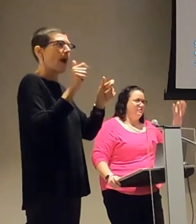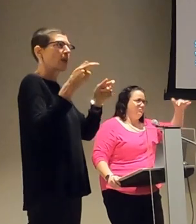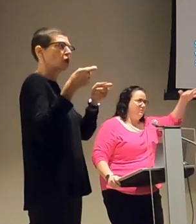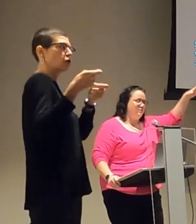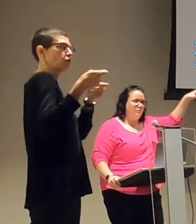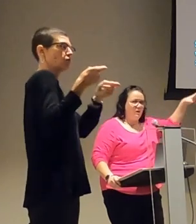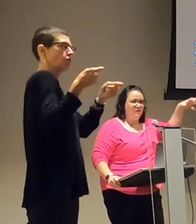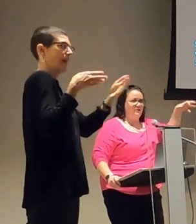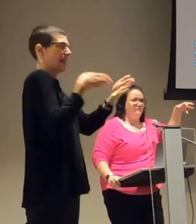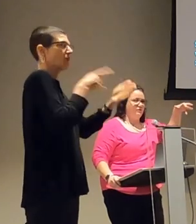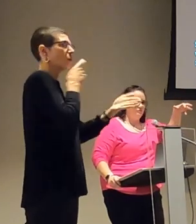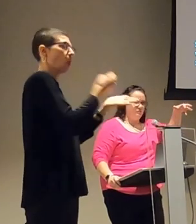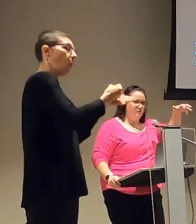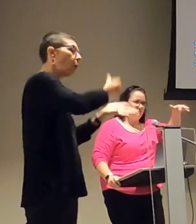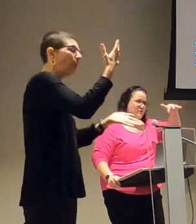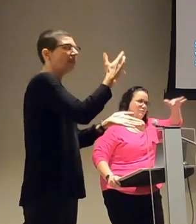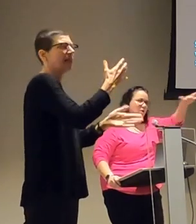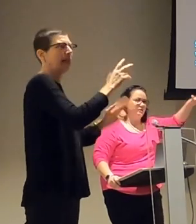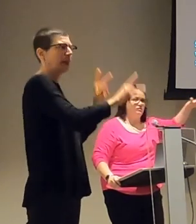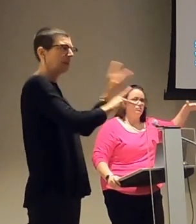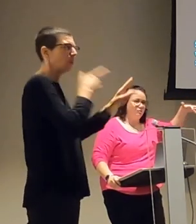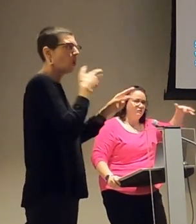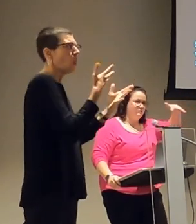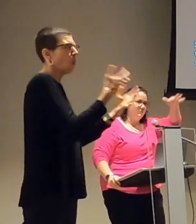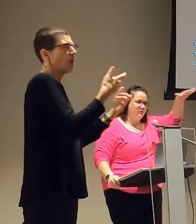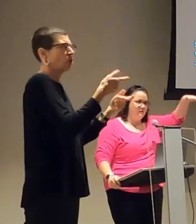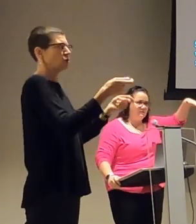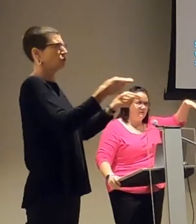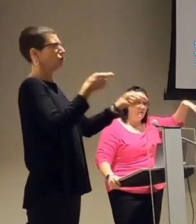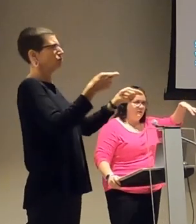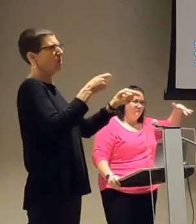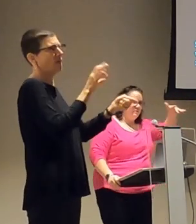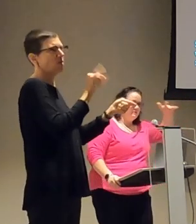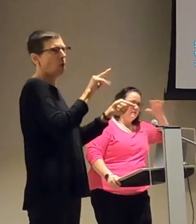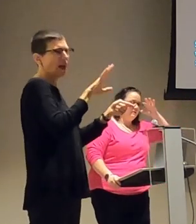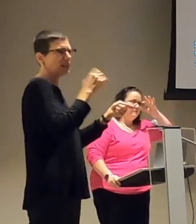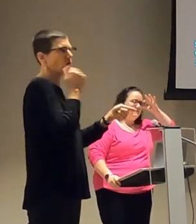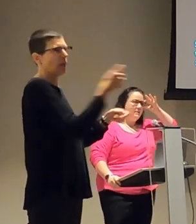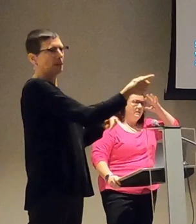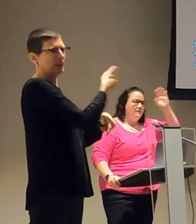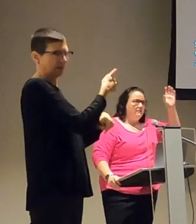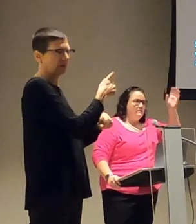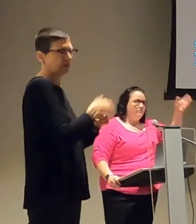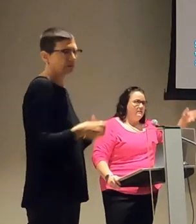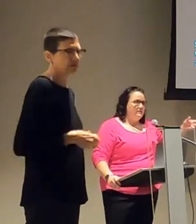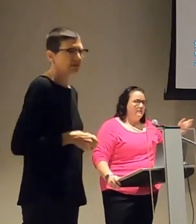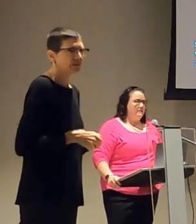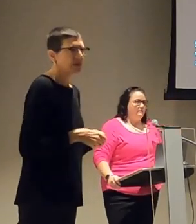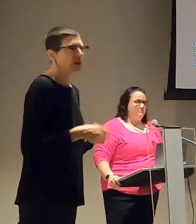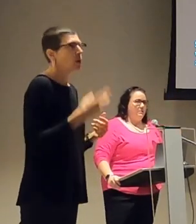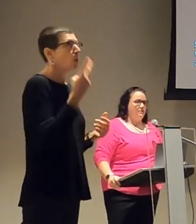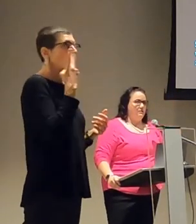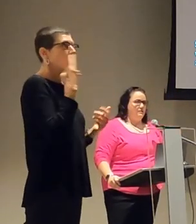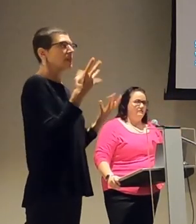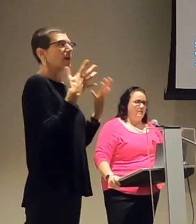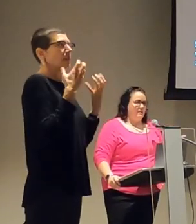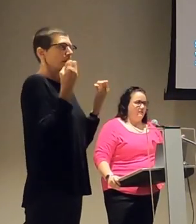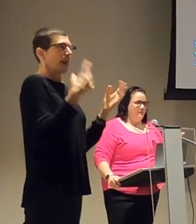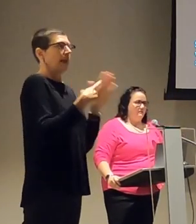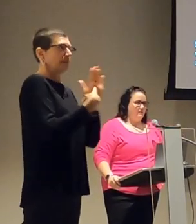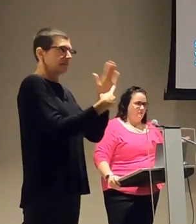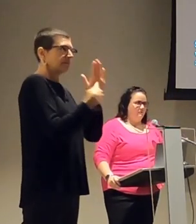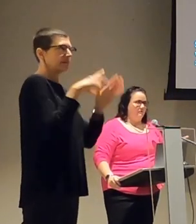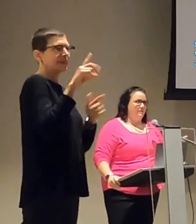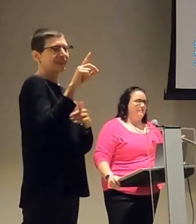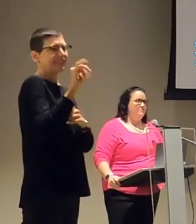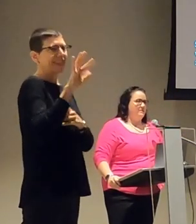against these really wealthy individuals who kind of wanted to rule Florence for themselves. So we see a lot of depictions of